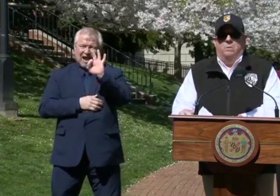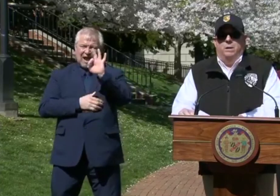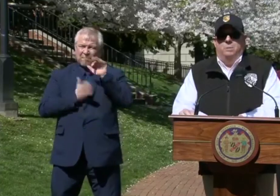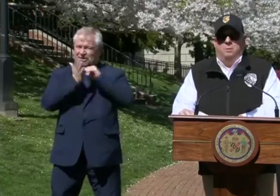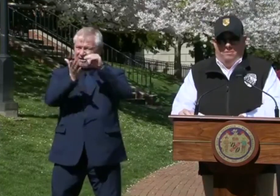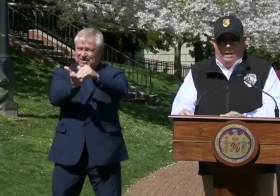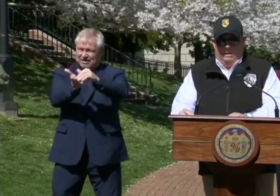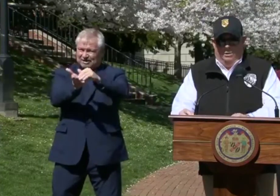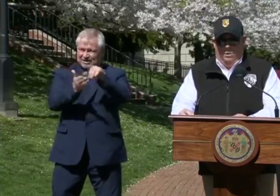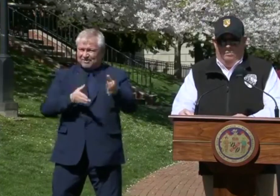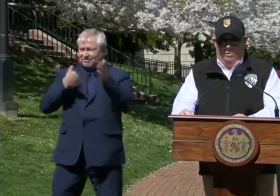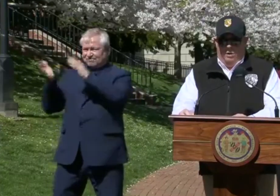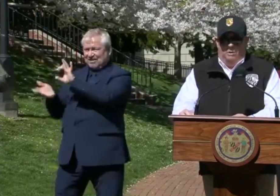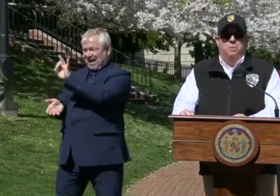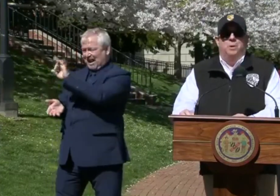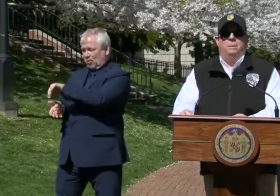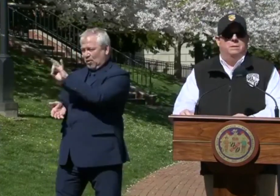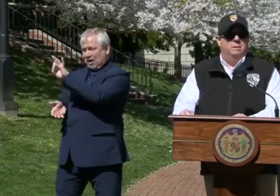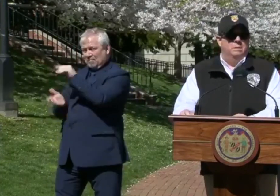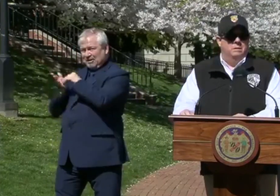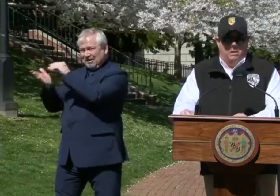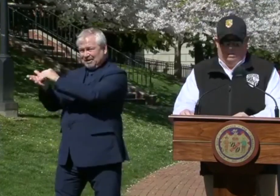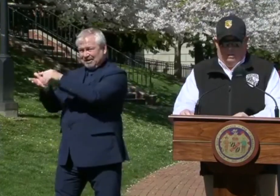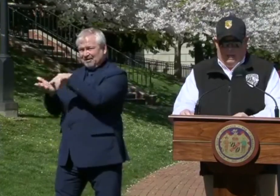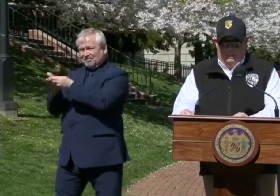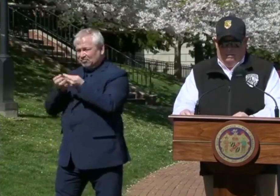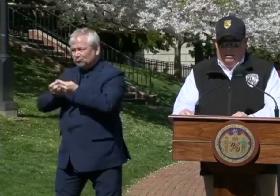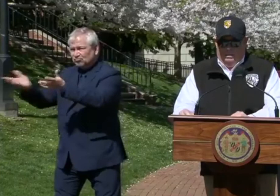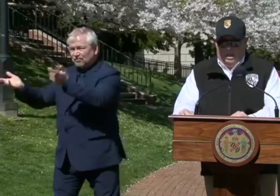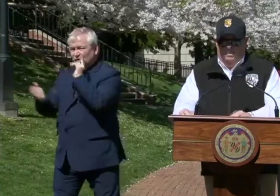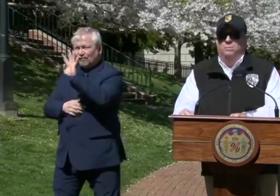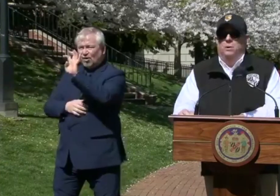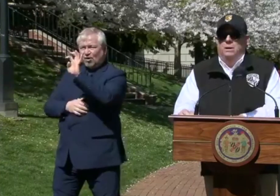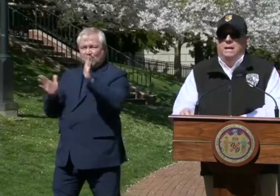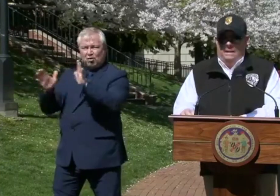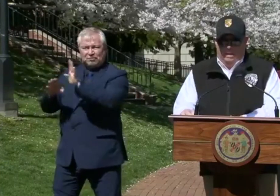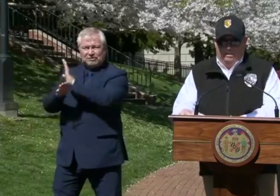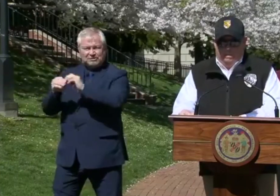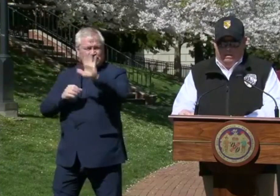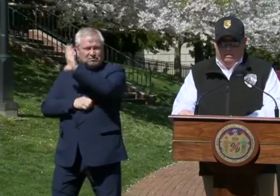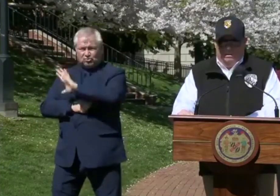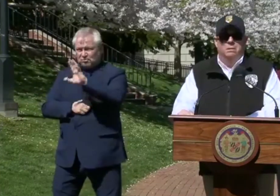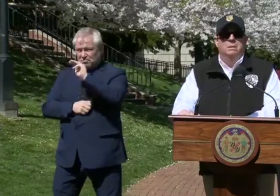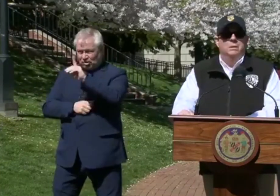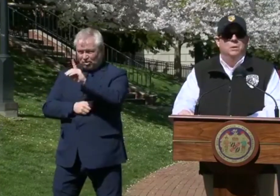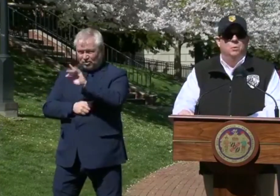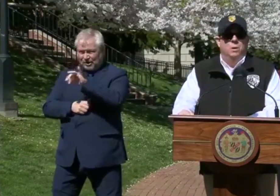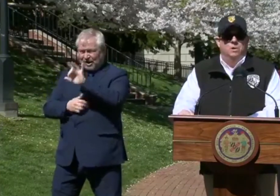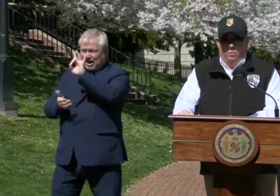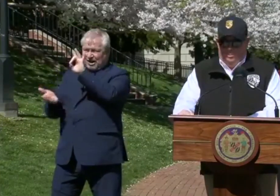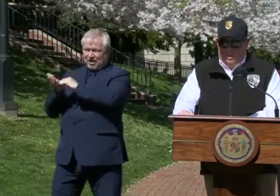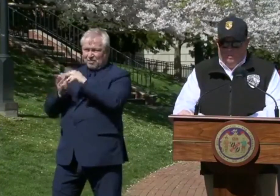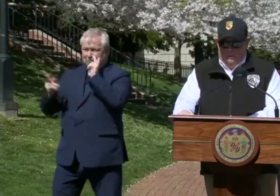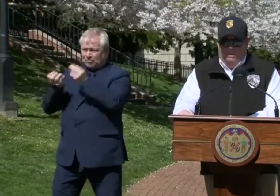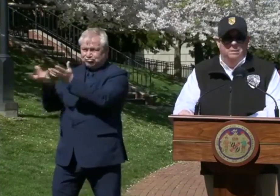has already been provided to over 400 small businesses across the state, which has helped more than 8,000 Marylanders who work